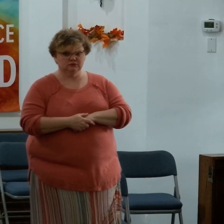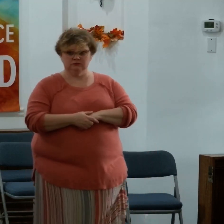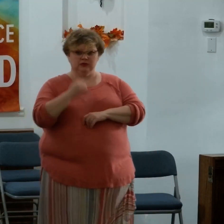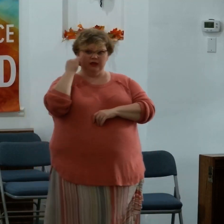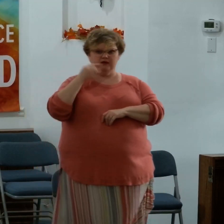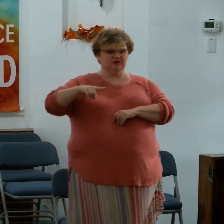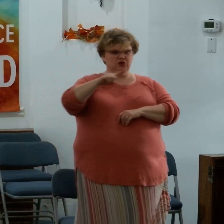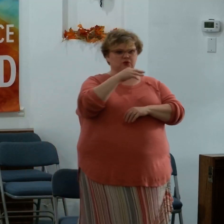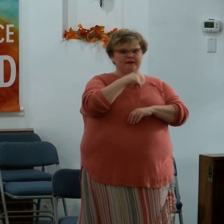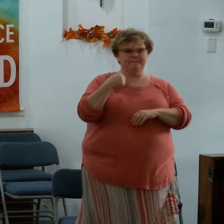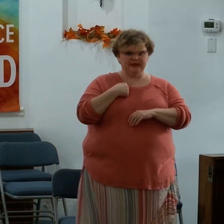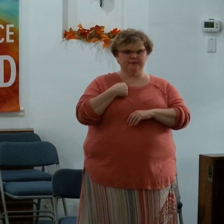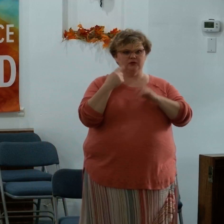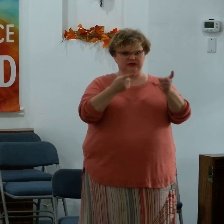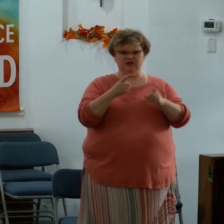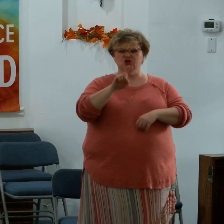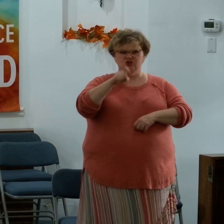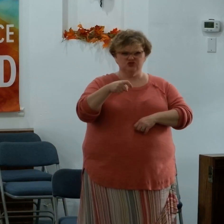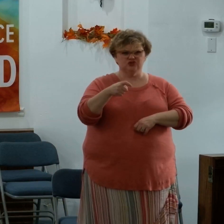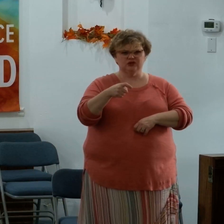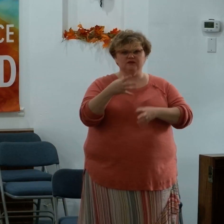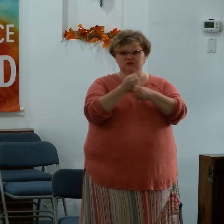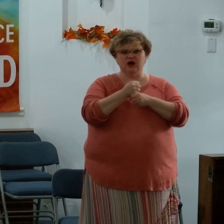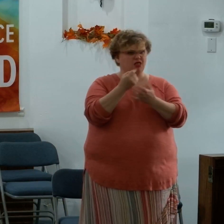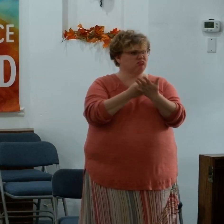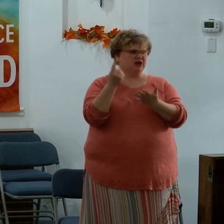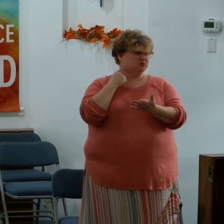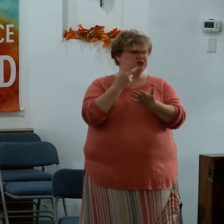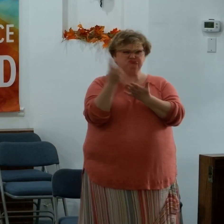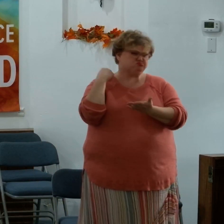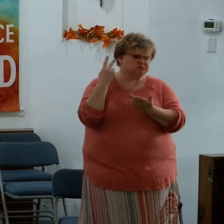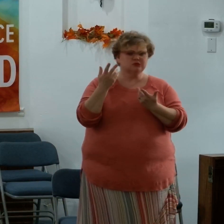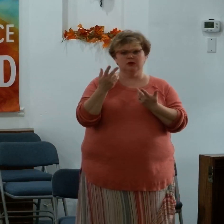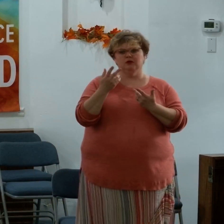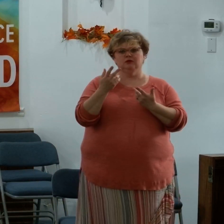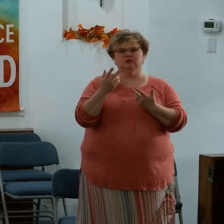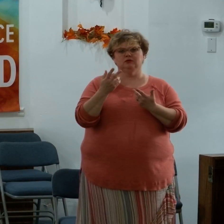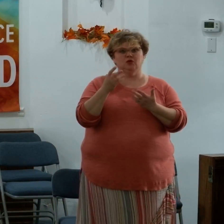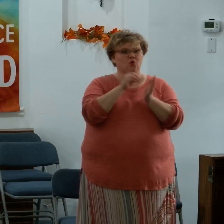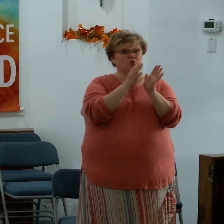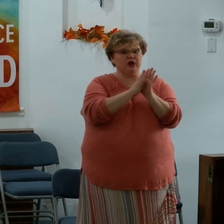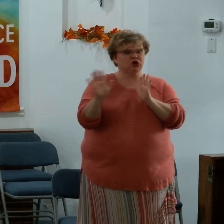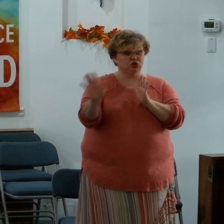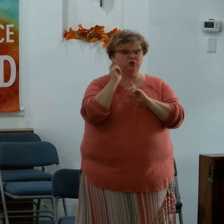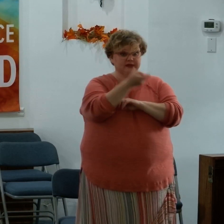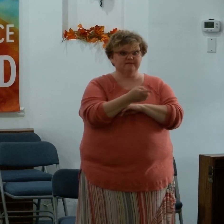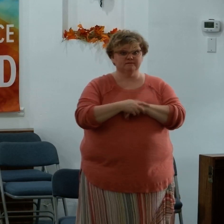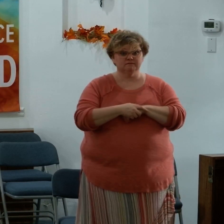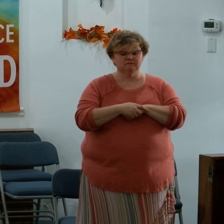given to this church, you should have just received in the mail last week or the last 2 weeks the record of your